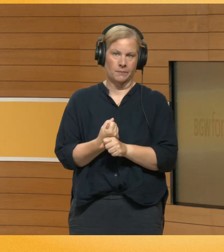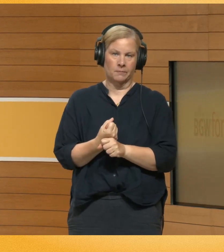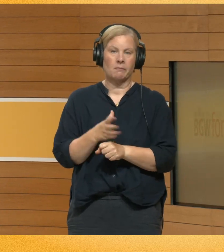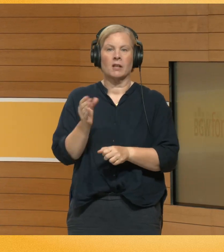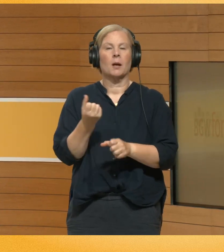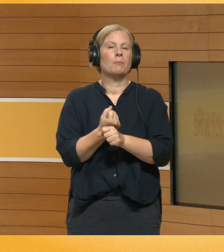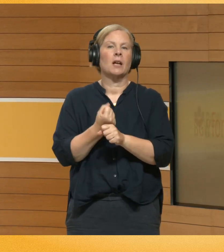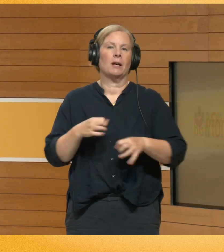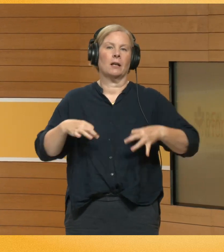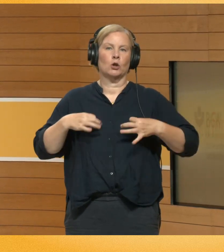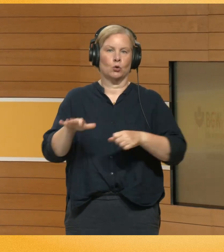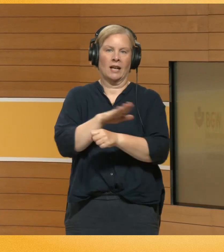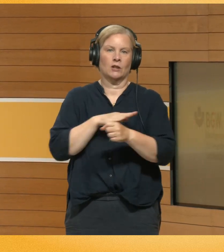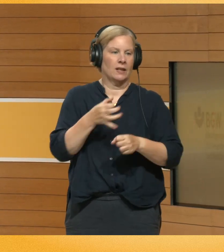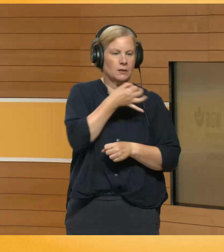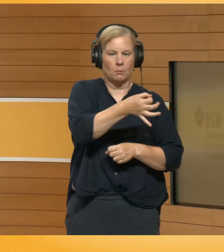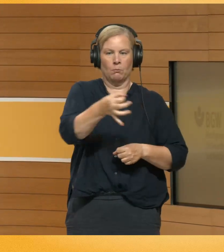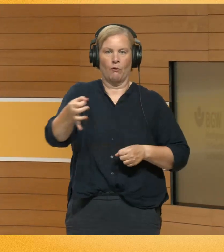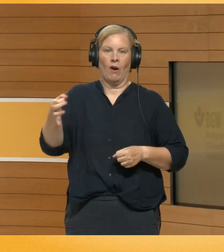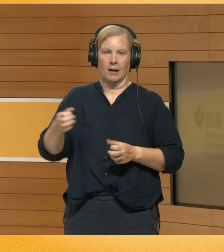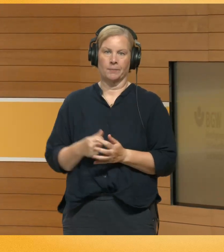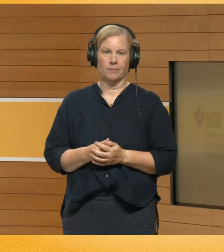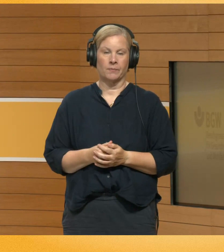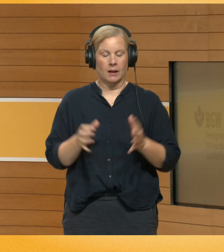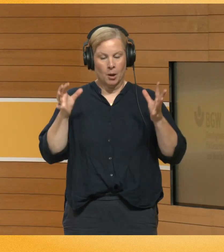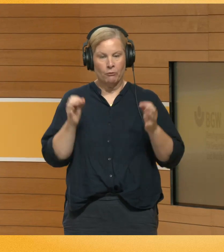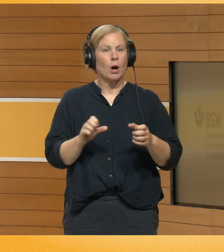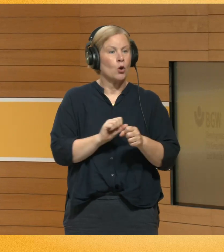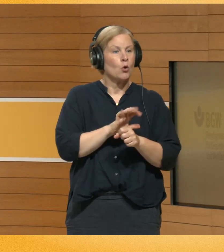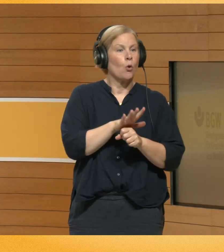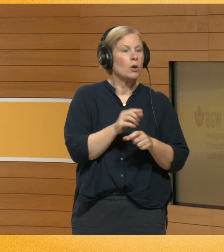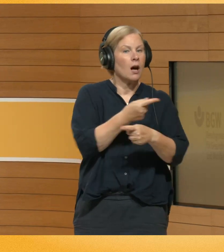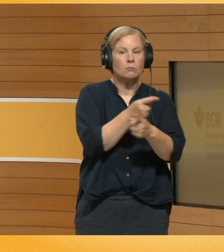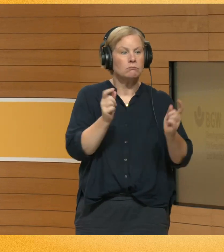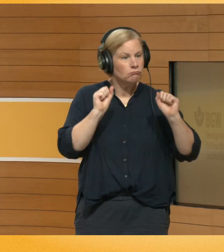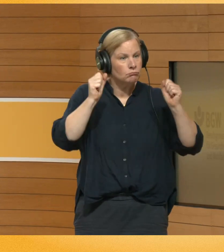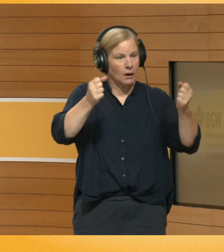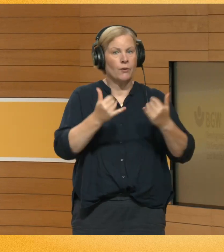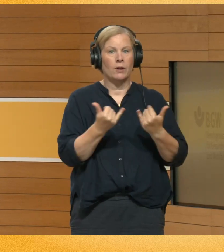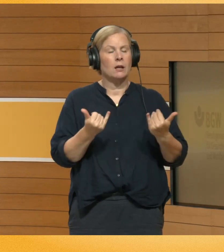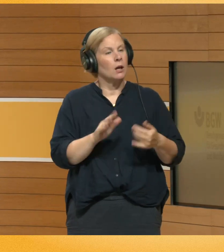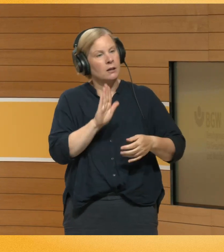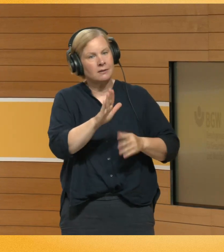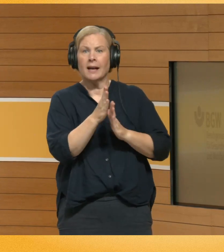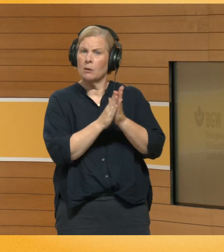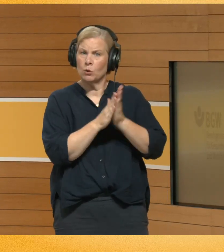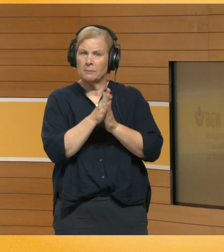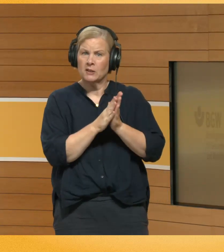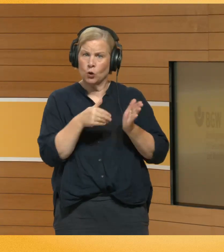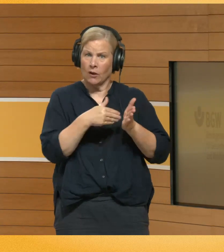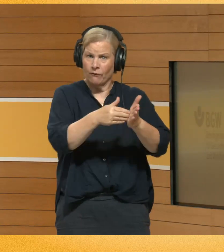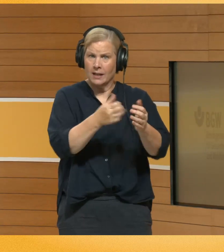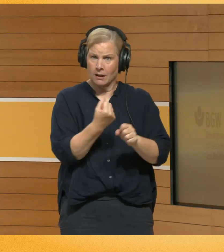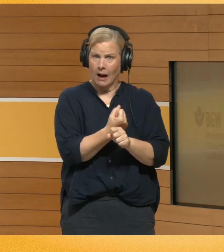other hand, to look at really what are their motivation. Is it the monetary, or what are their motivation? What gives them the